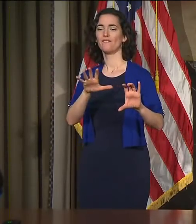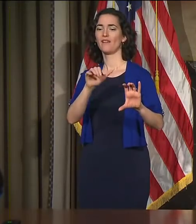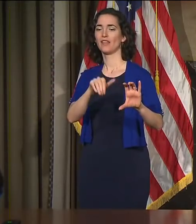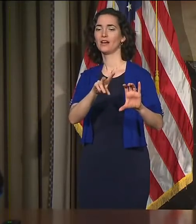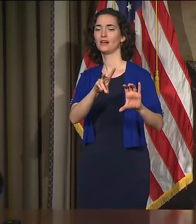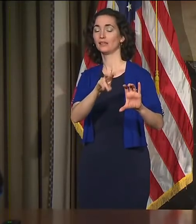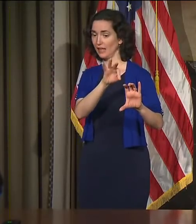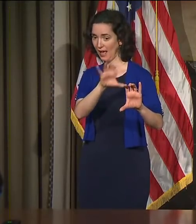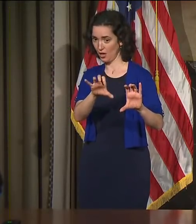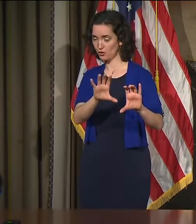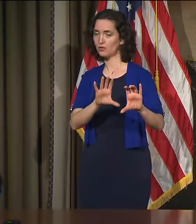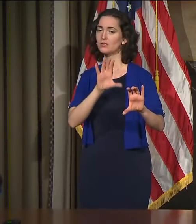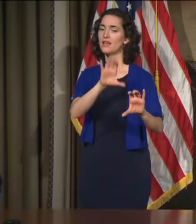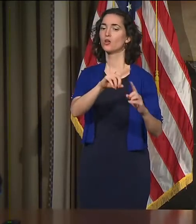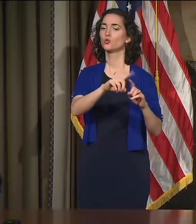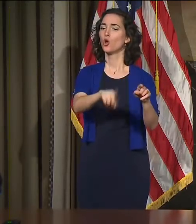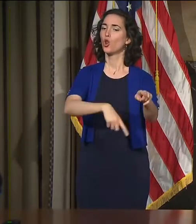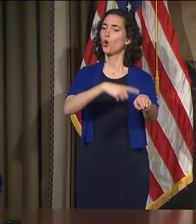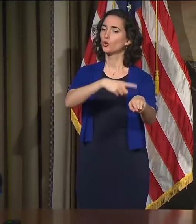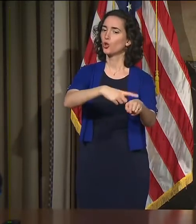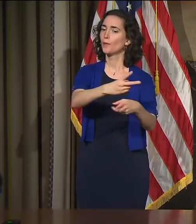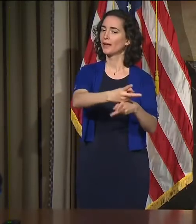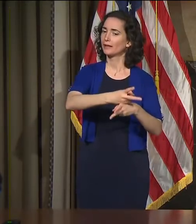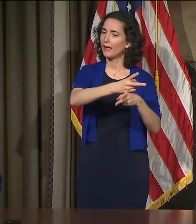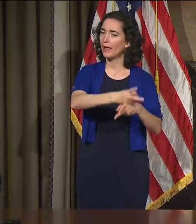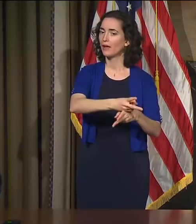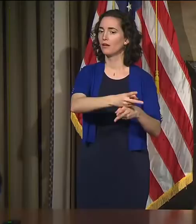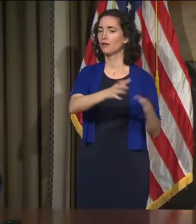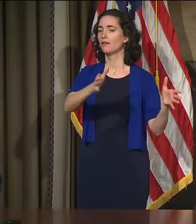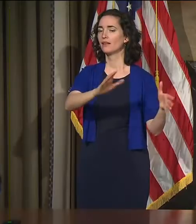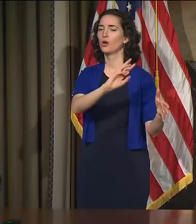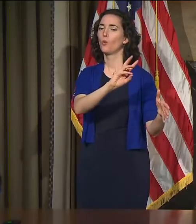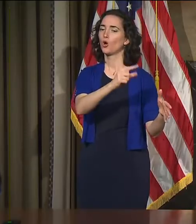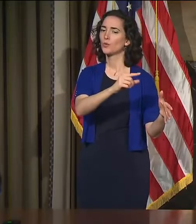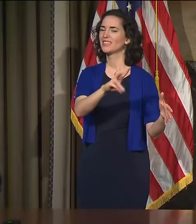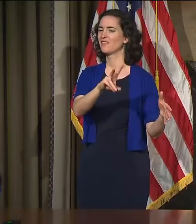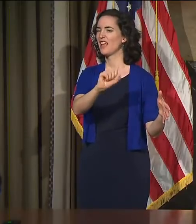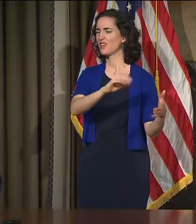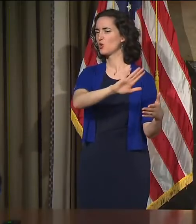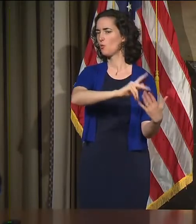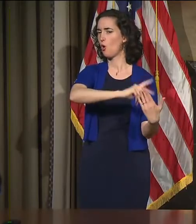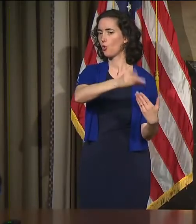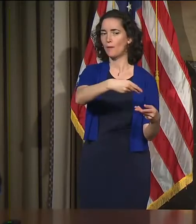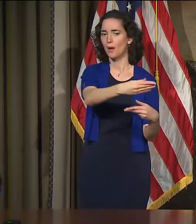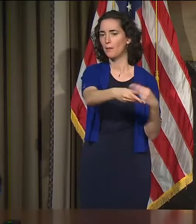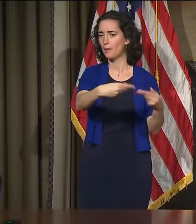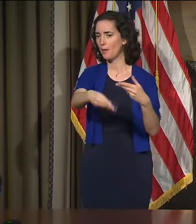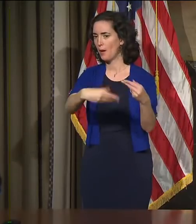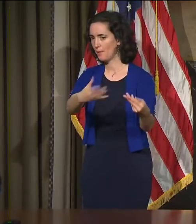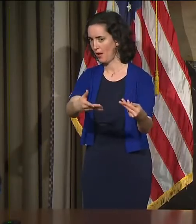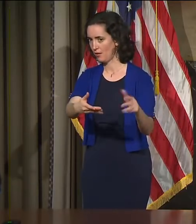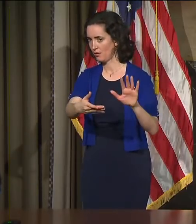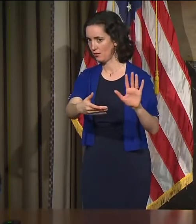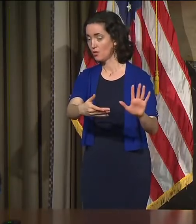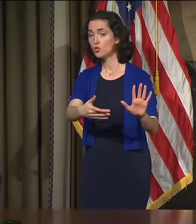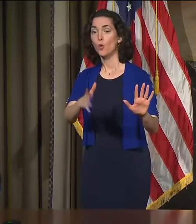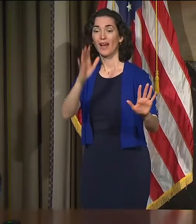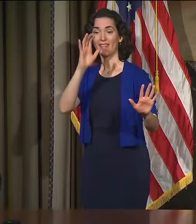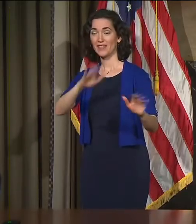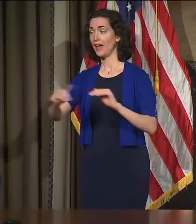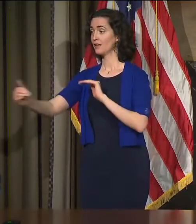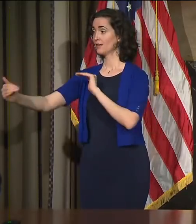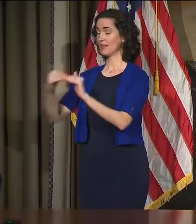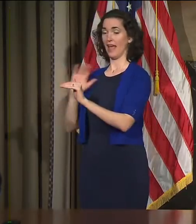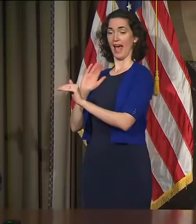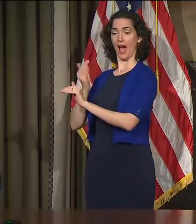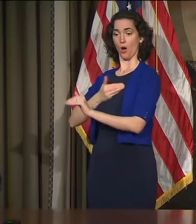35,900 to the long-term care partnership program. That's the Walgreens CVS program. So that part doesn't actually even come into the state, at least not to